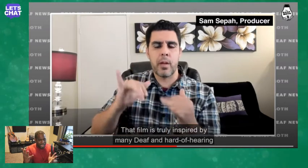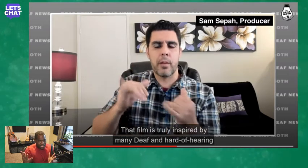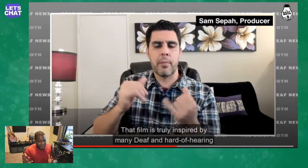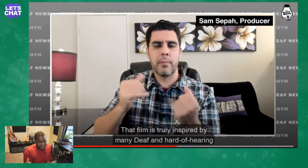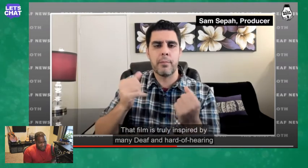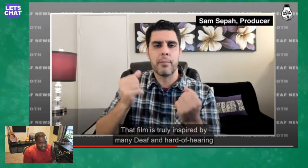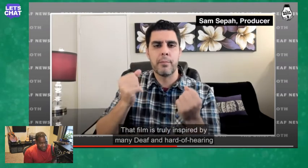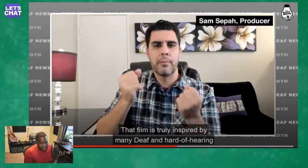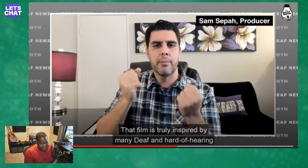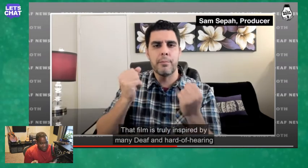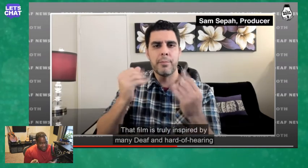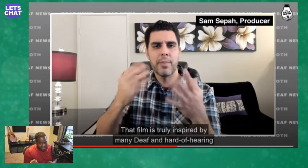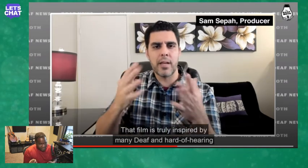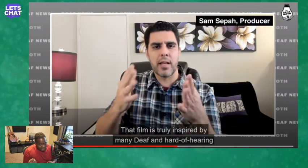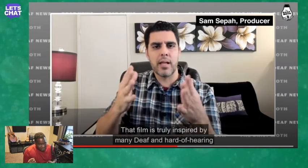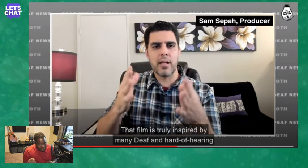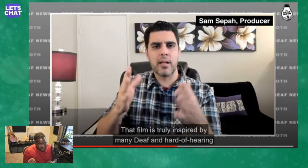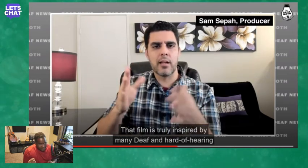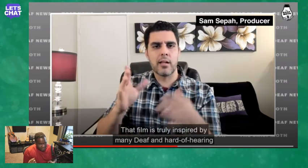inspired